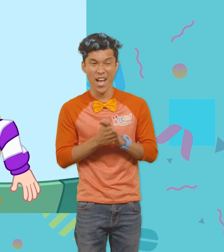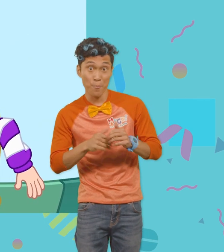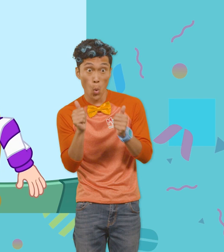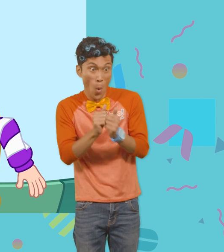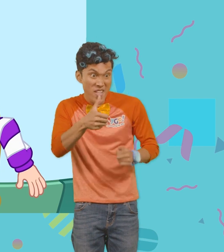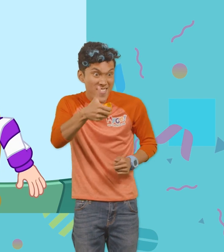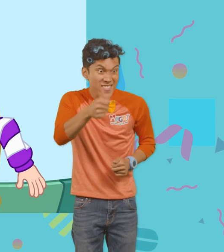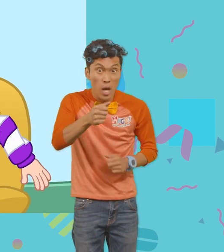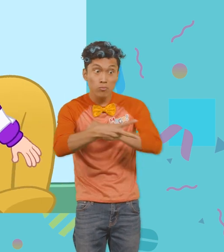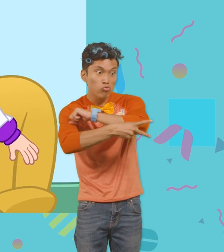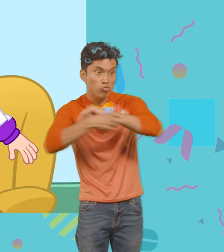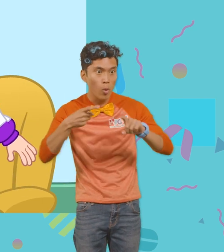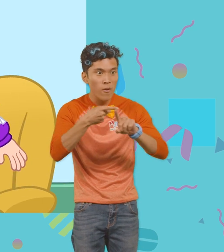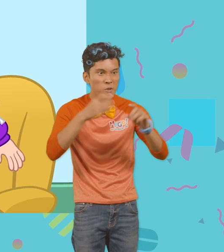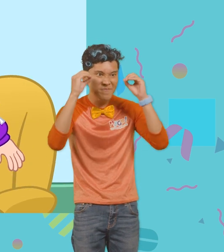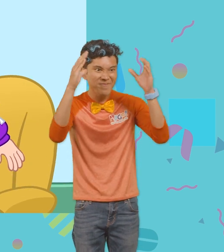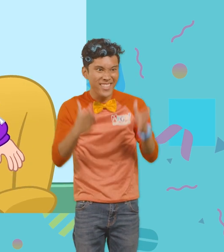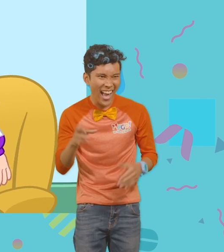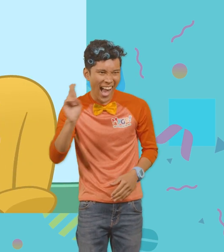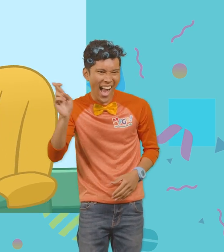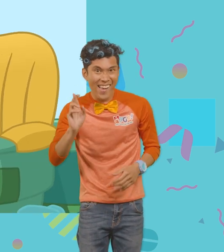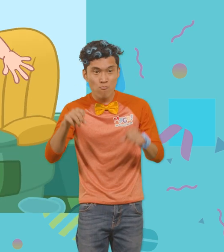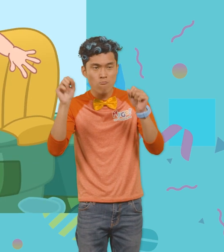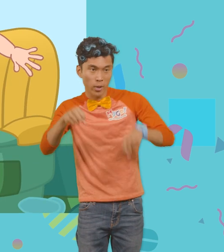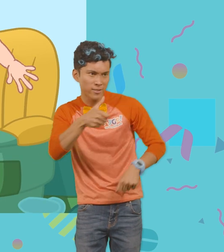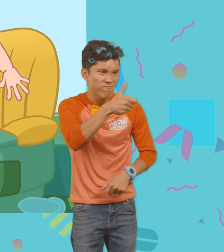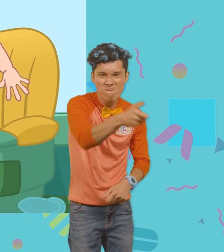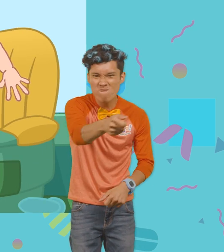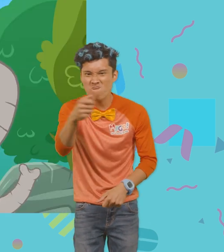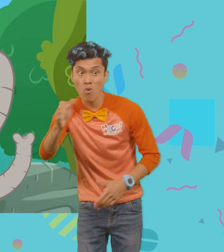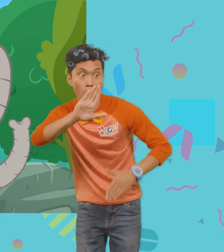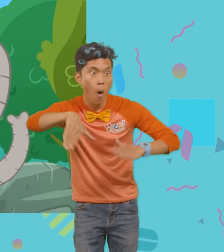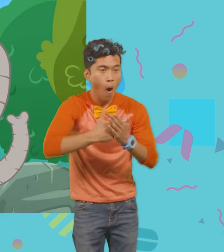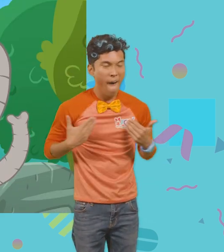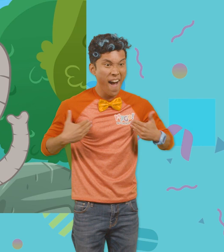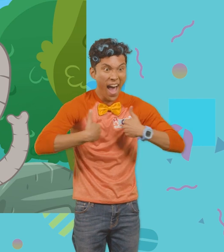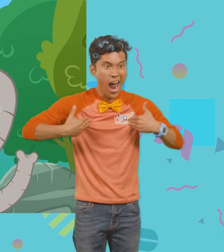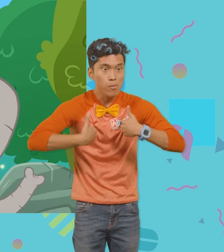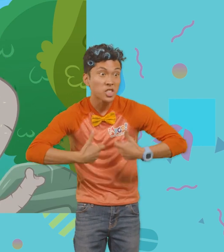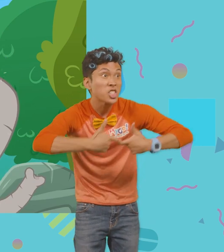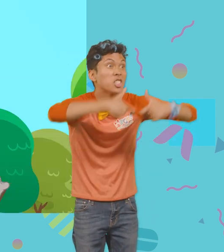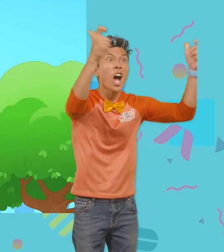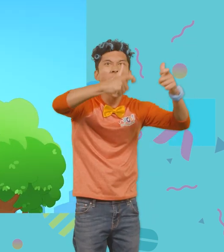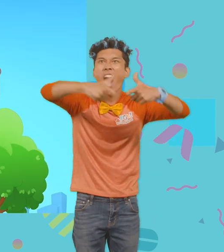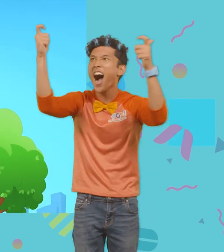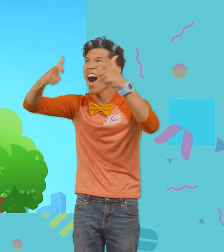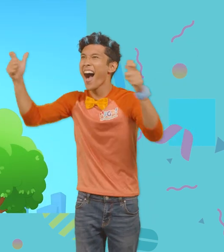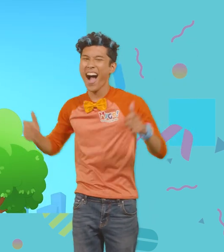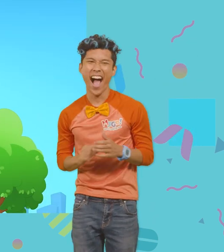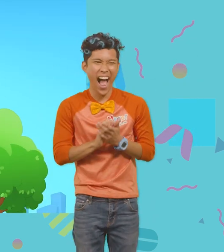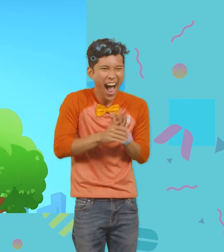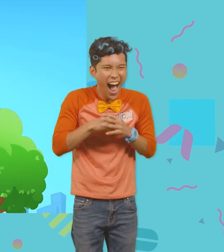With this zapper that we stole from Professor Racine, we can turn these animals into giants.